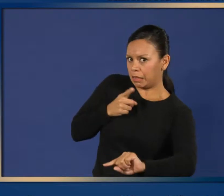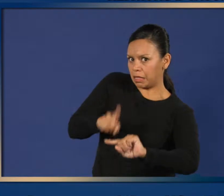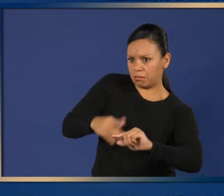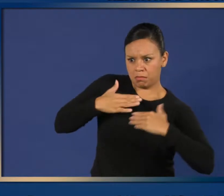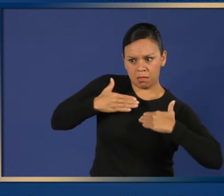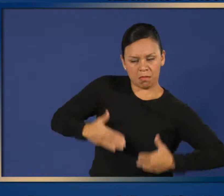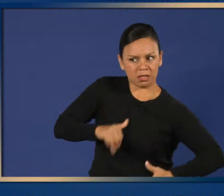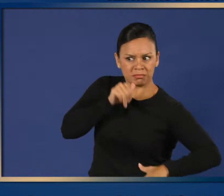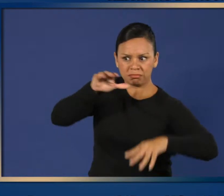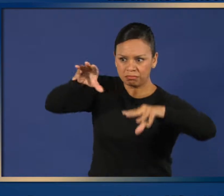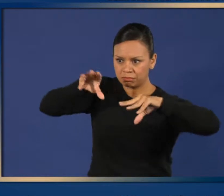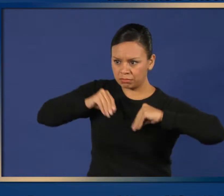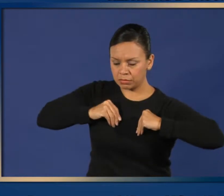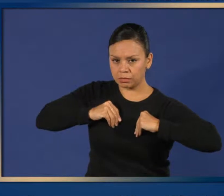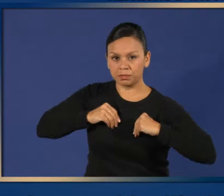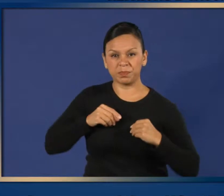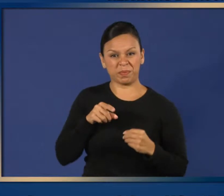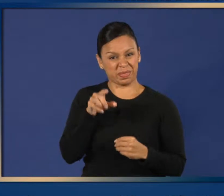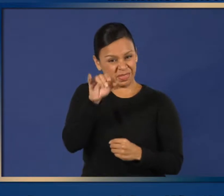vaccine.